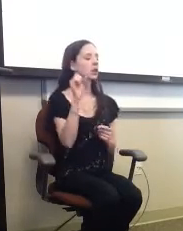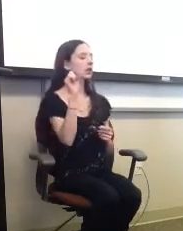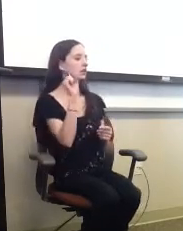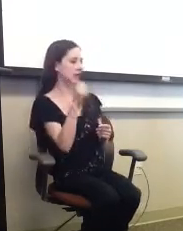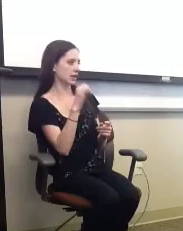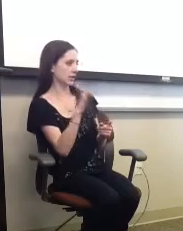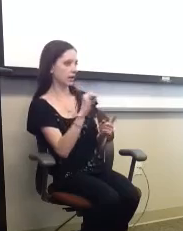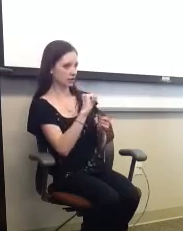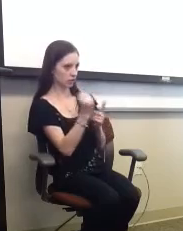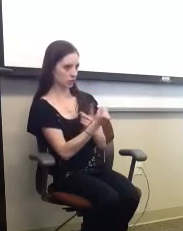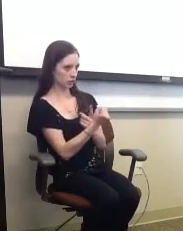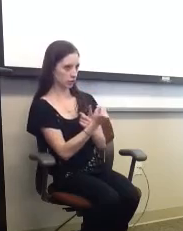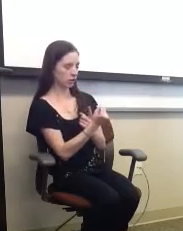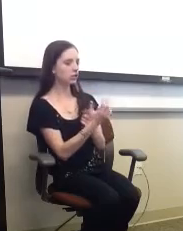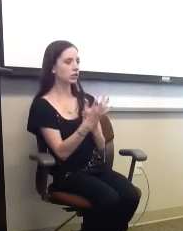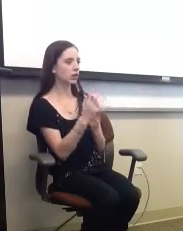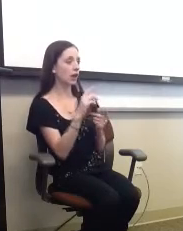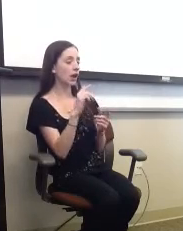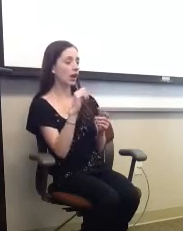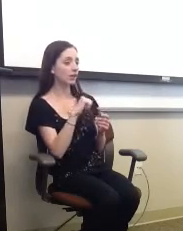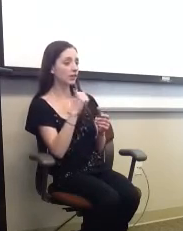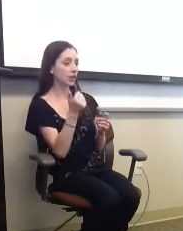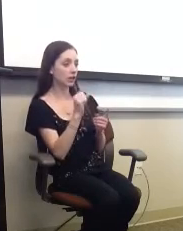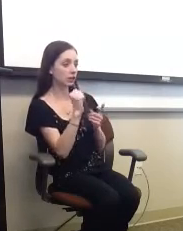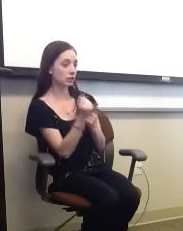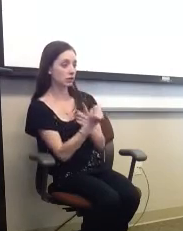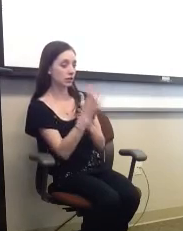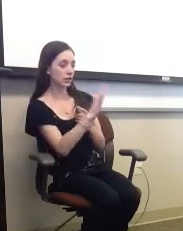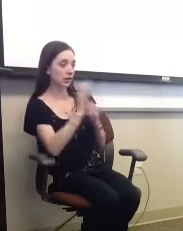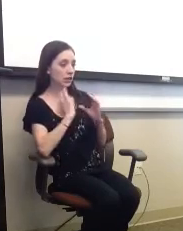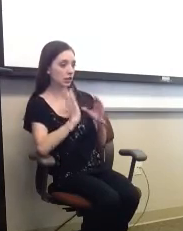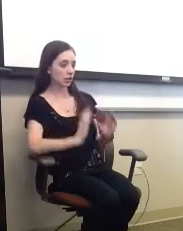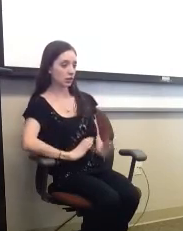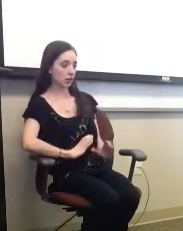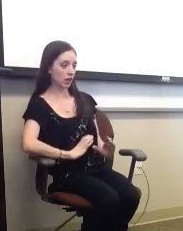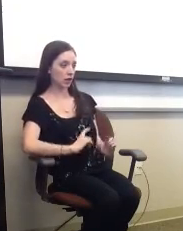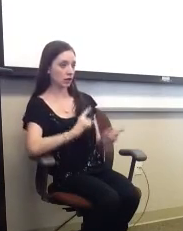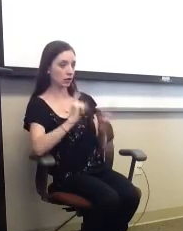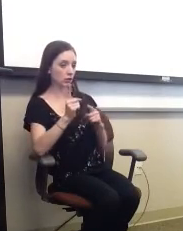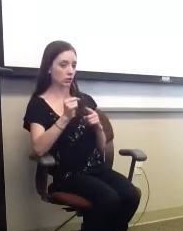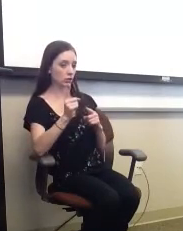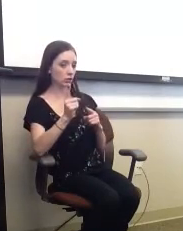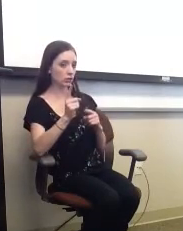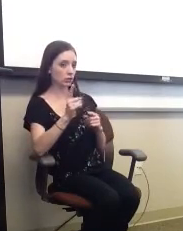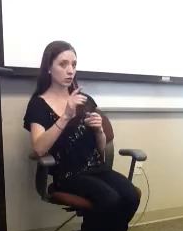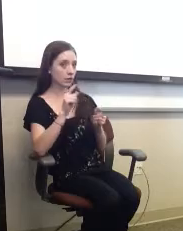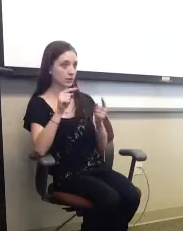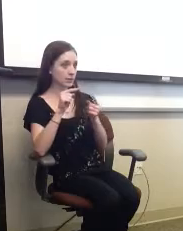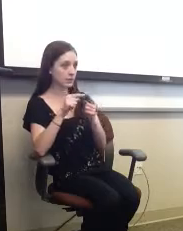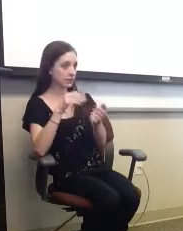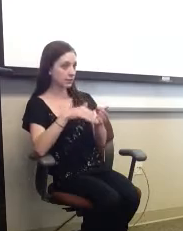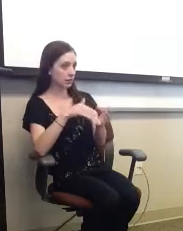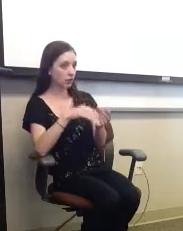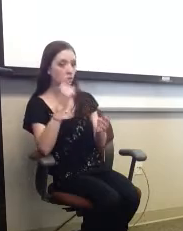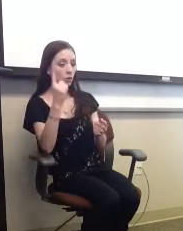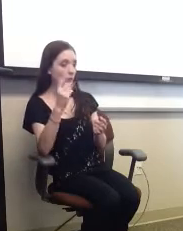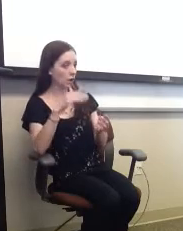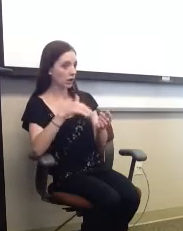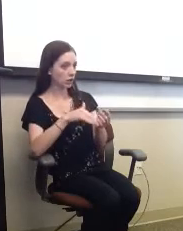client the plan said they were going to see one doctor in the practice, but because he got called out of town unexpectedly, they